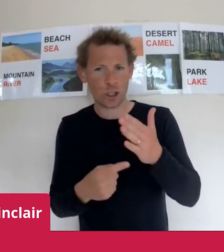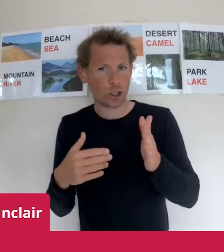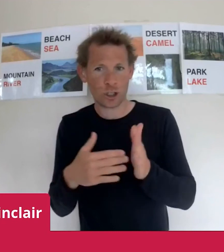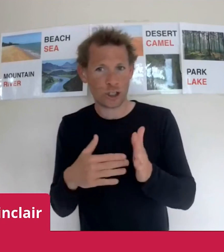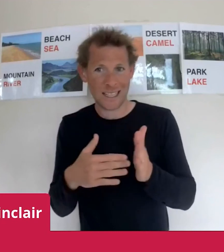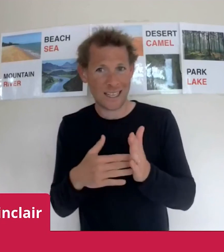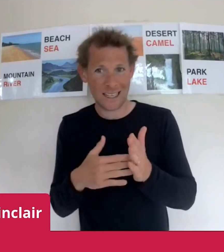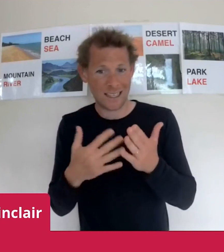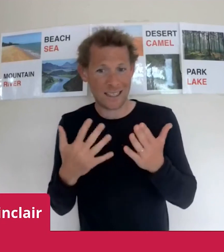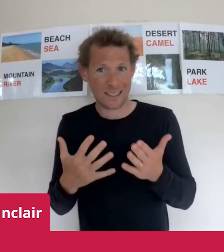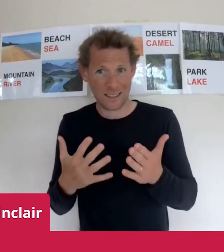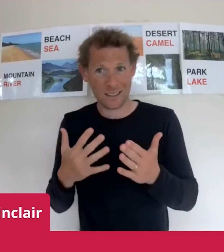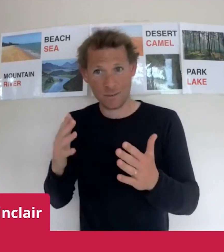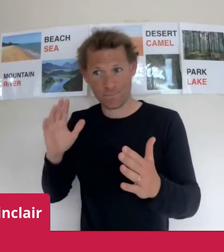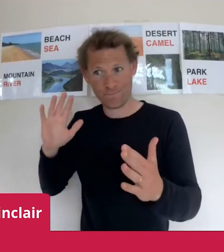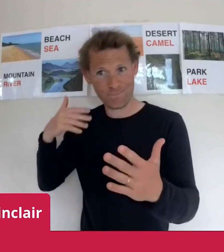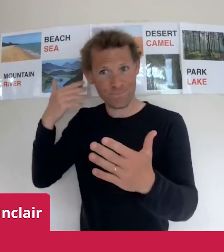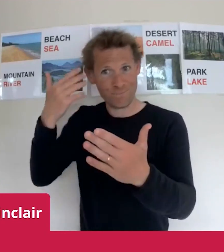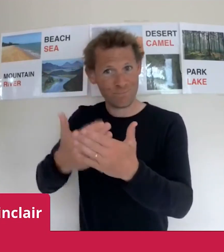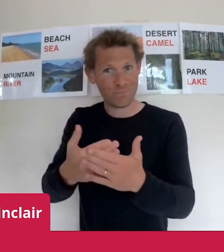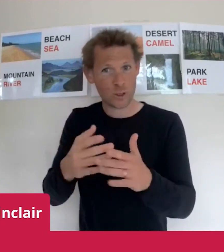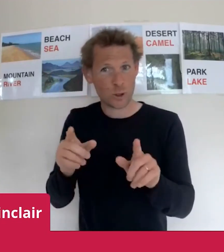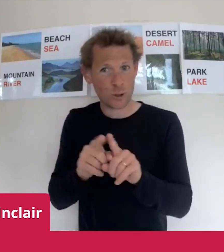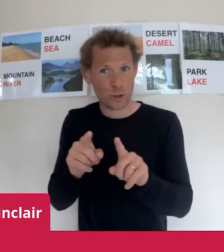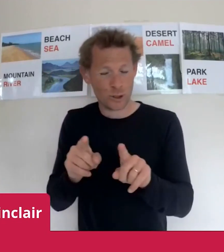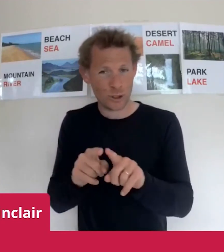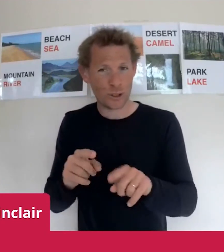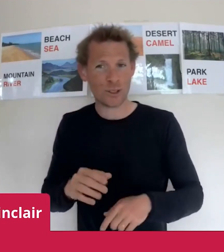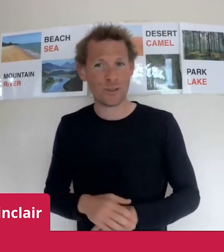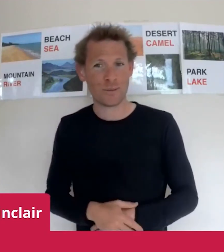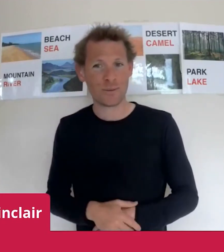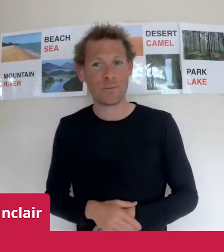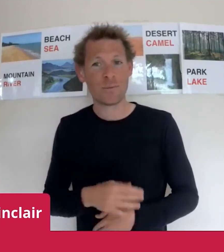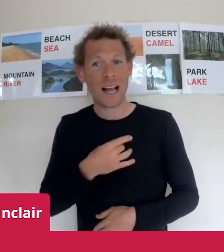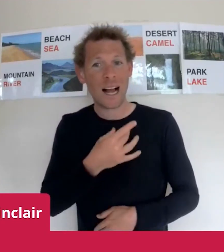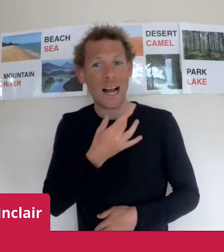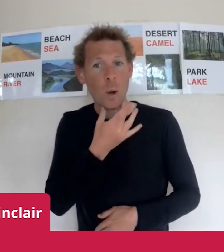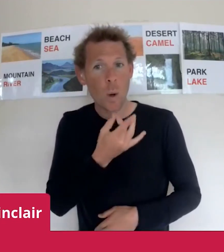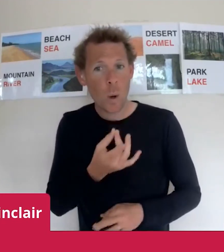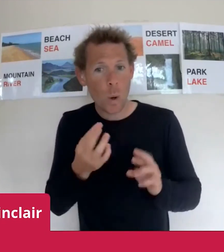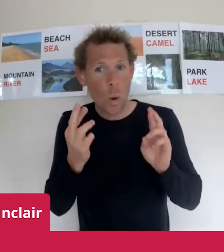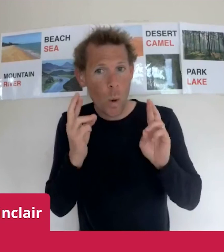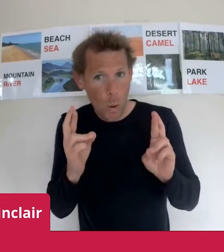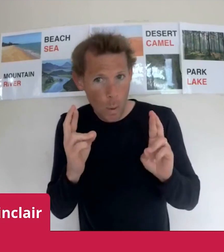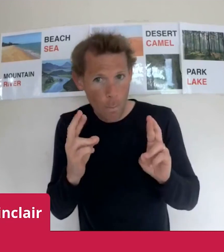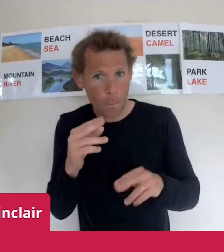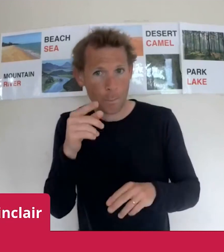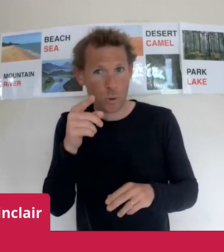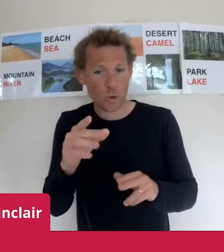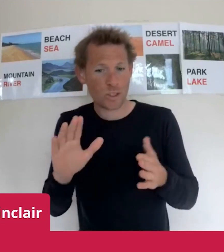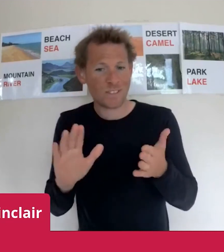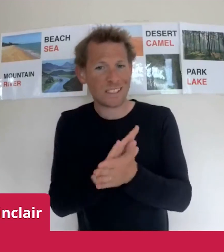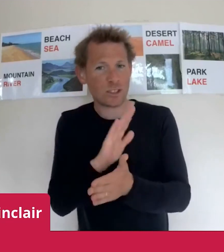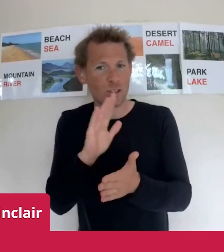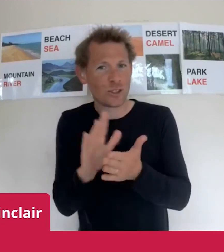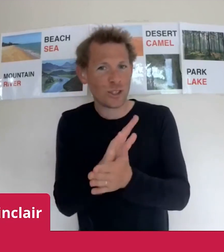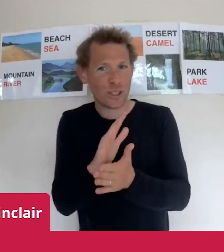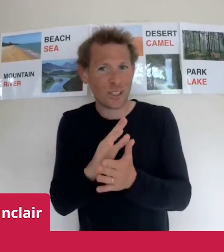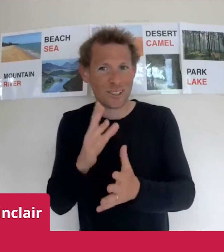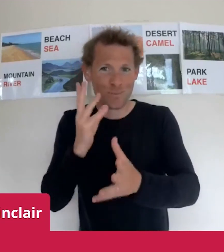language. Remember, it's not just today, for all the sessions. So thank you to everyone who's come across